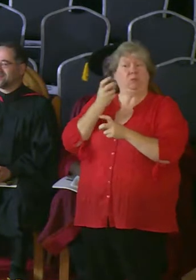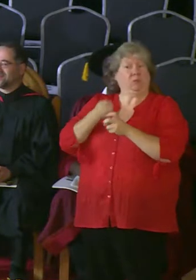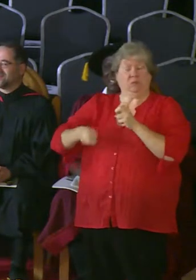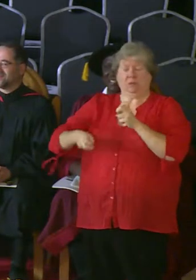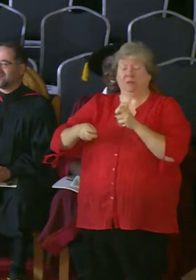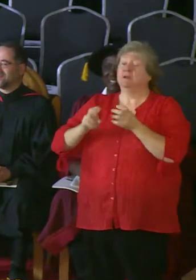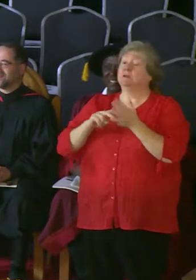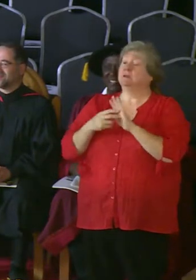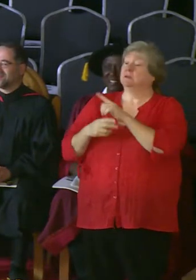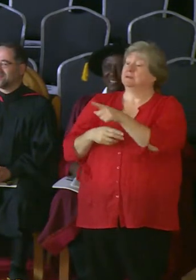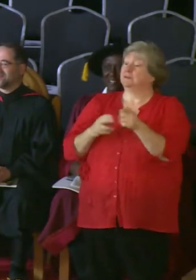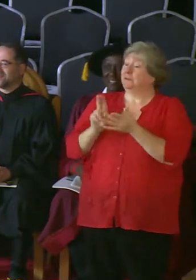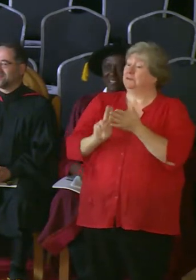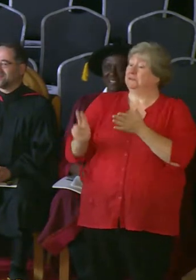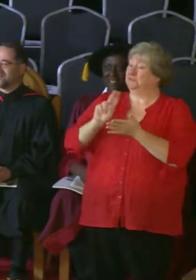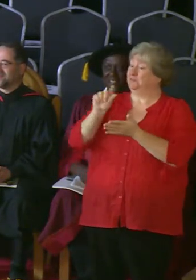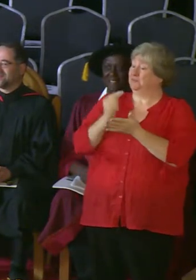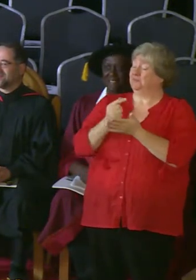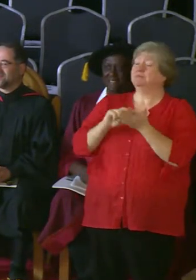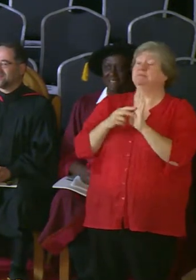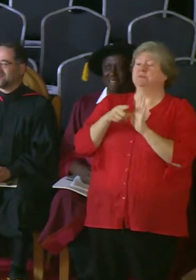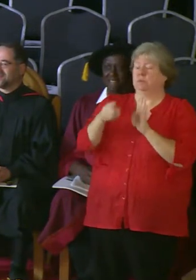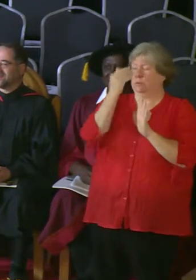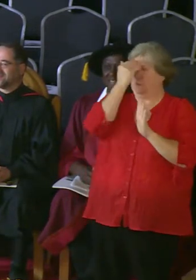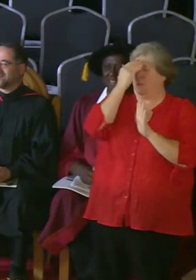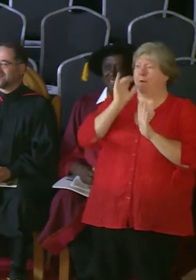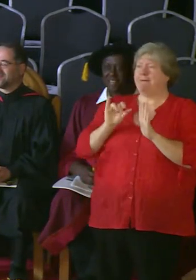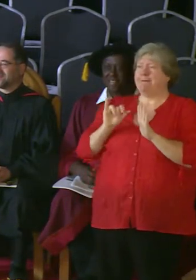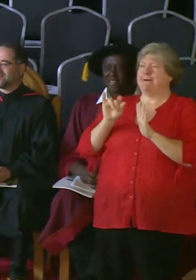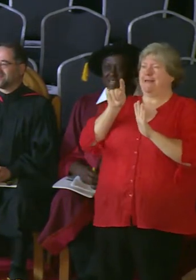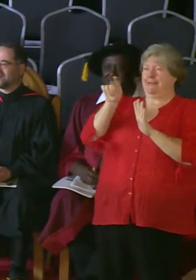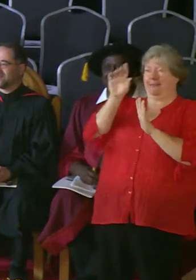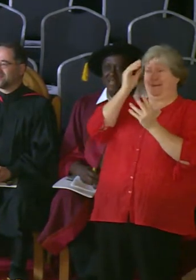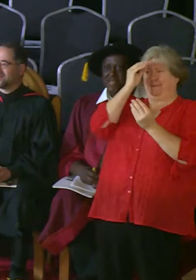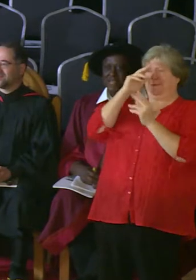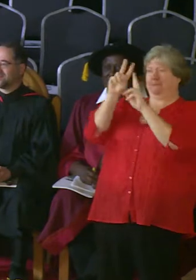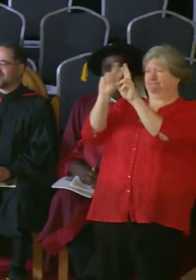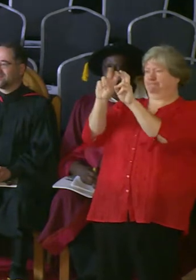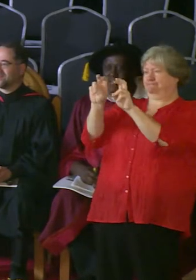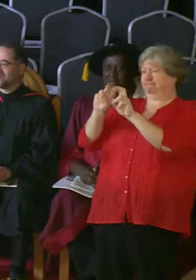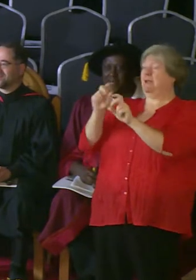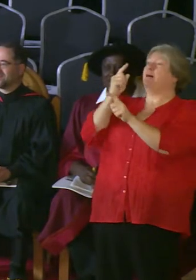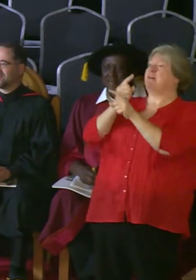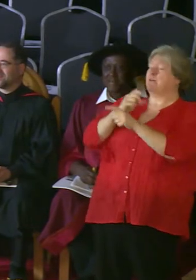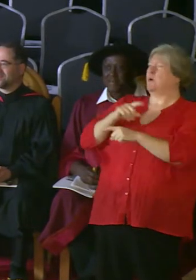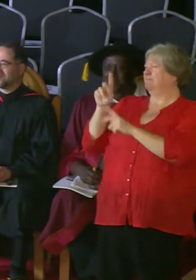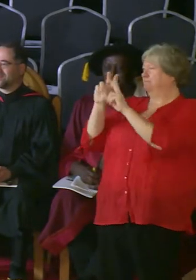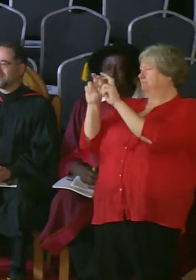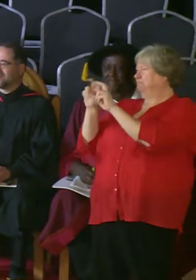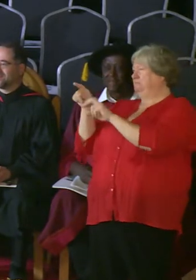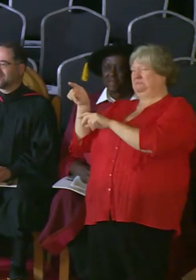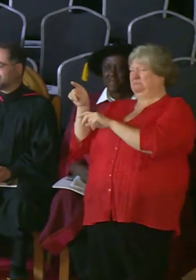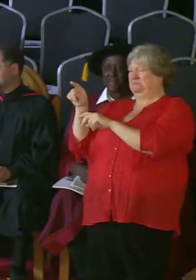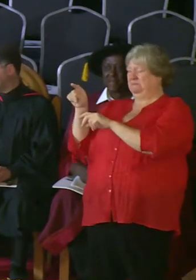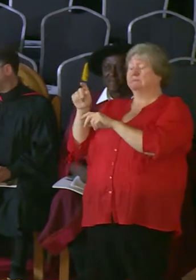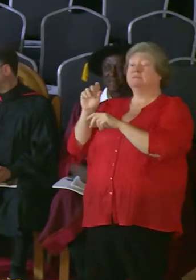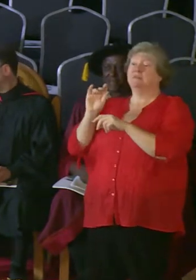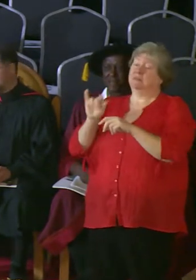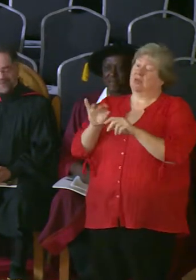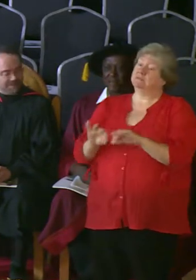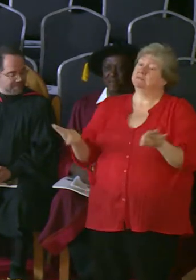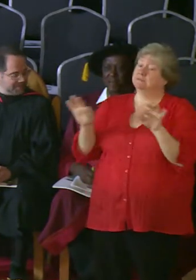university education has provided you with the ability to think critically. This may be the most important aspect of your